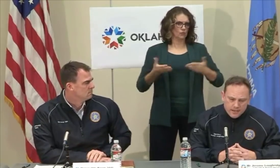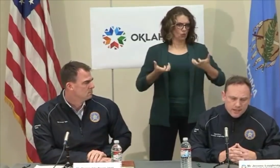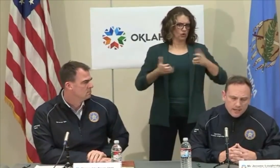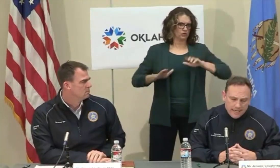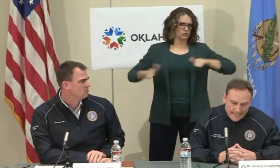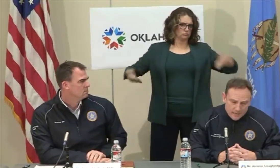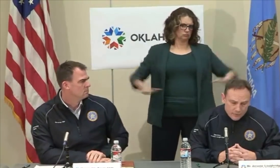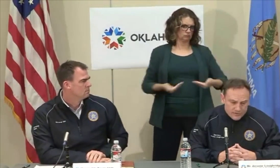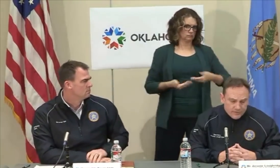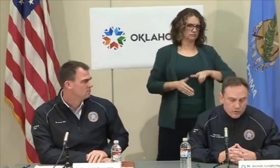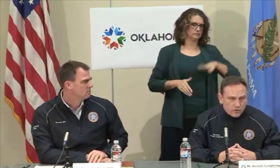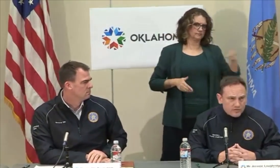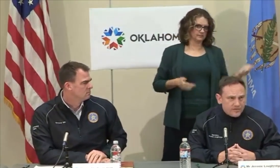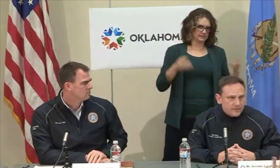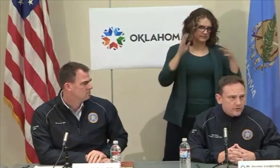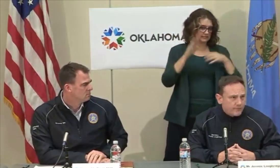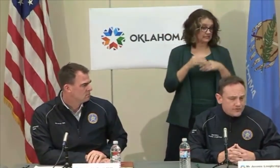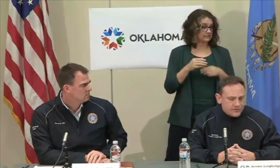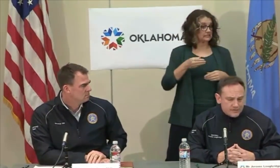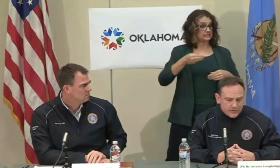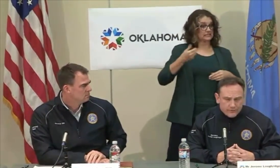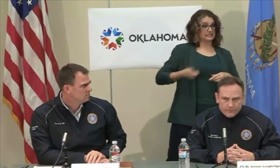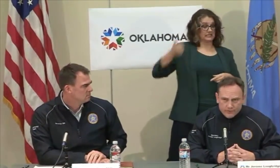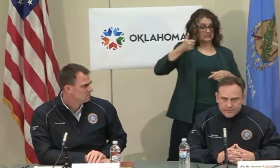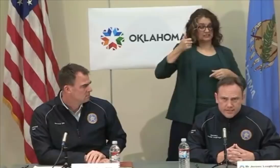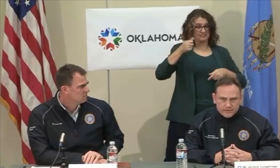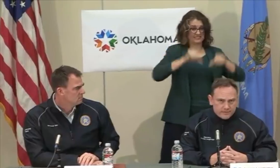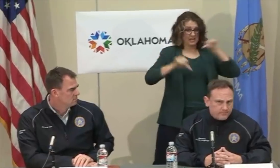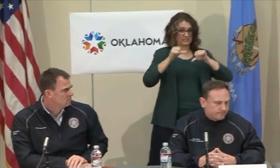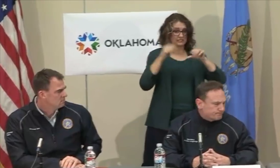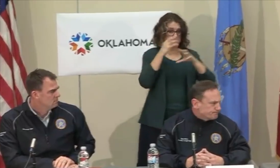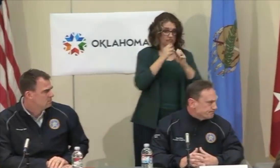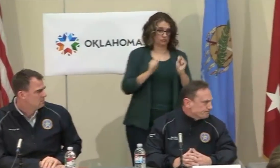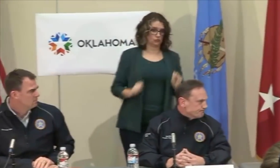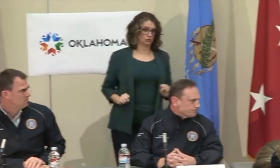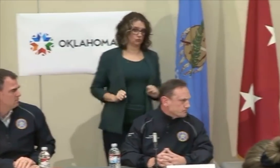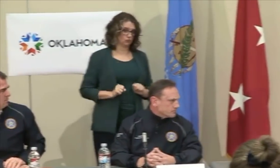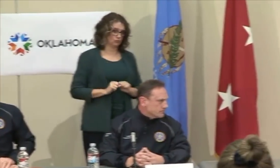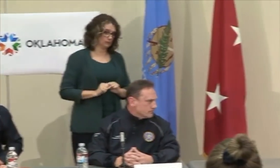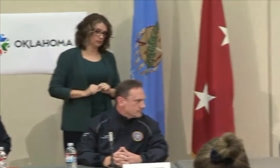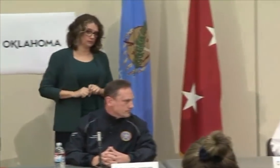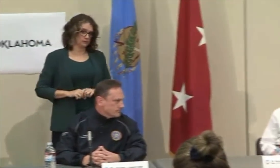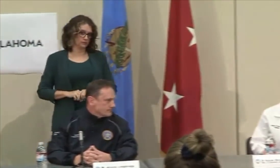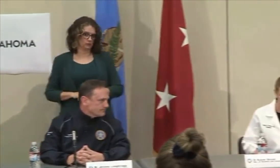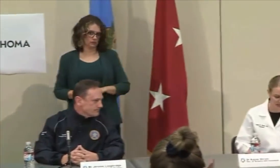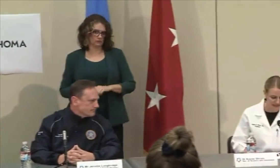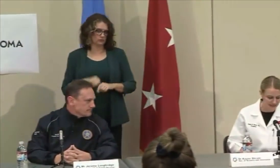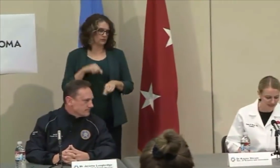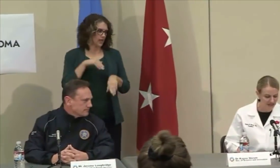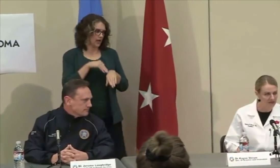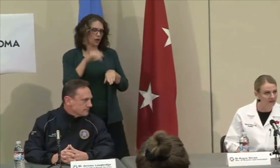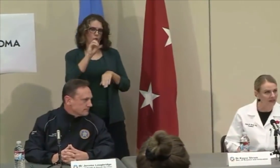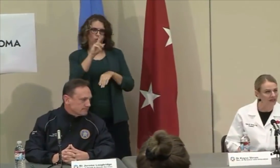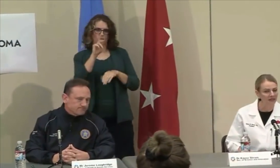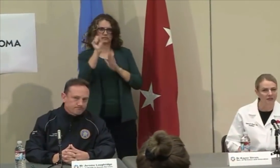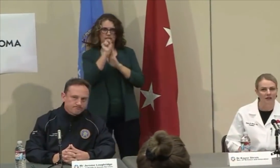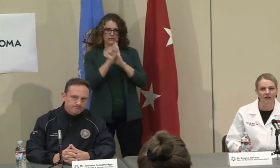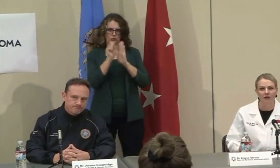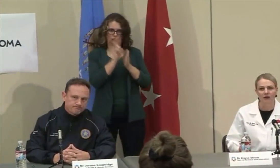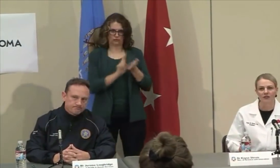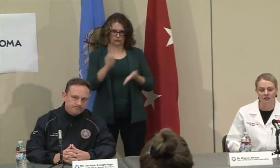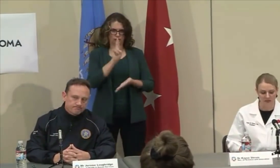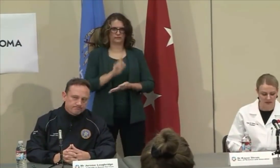Innovation, and President of Oklahoma State University's Center for Health Sciences. Thank you, Secretary Lothridge, and good evening.